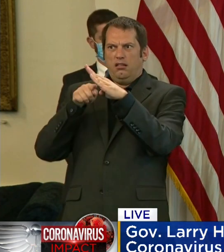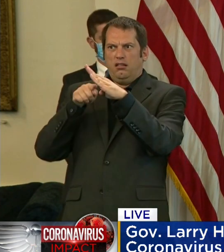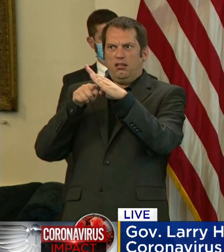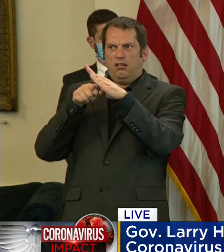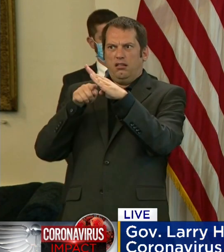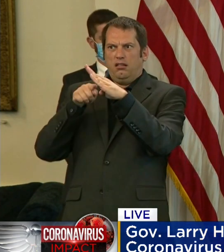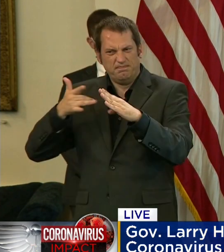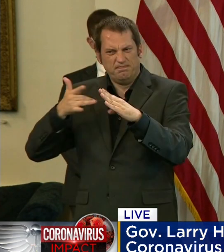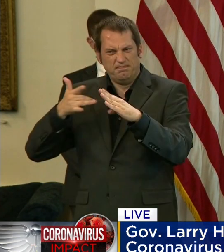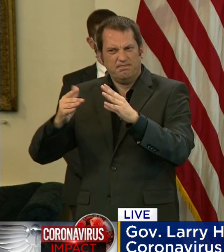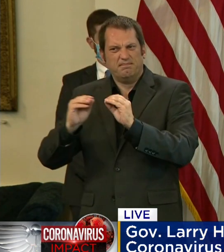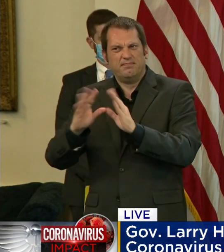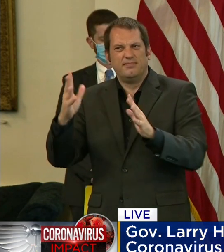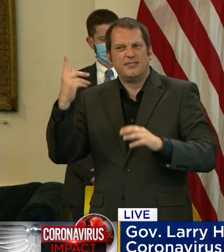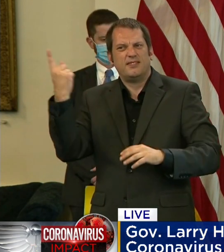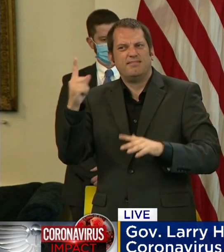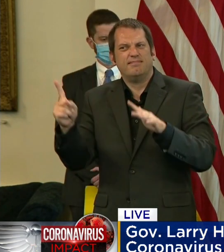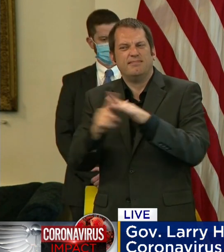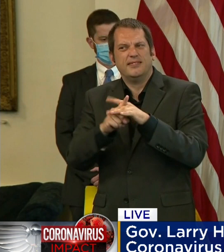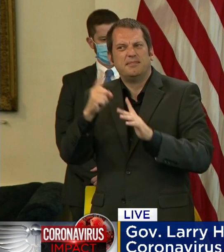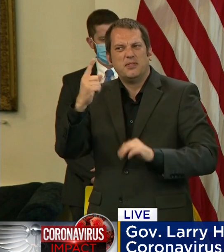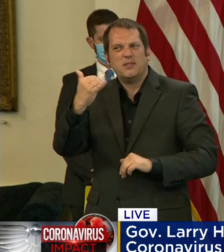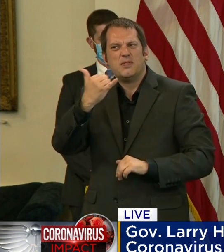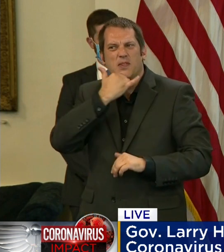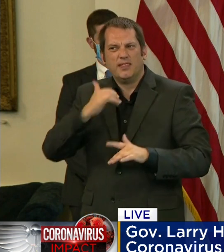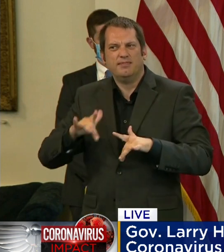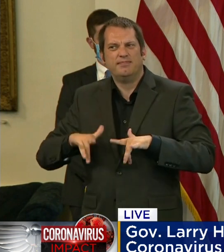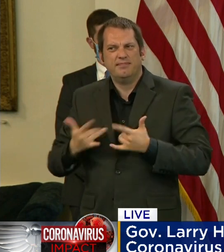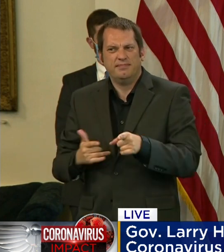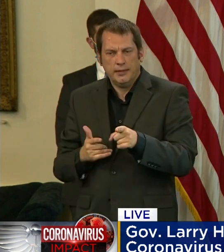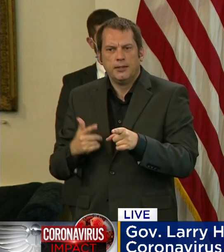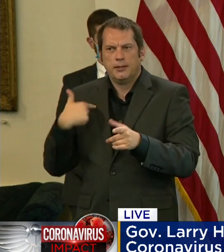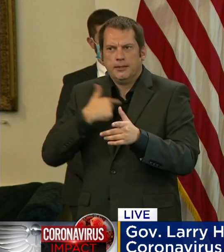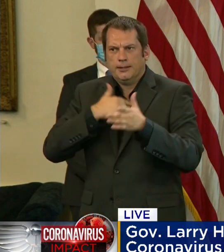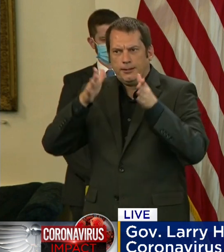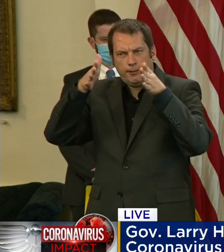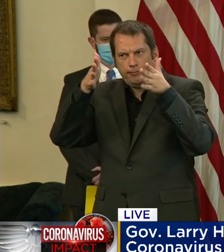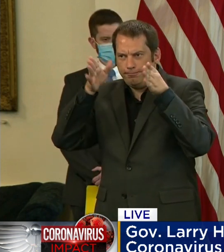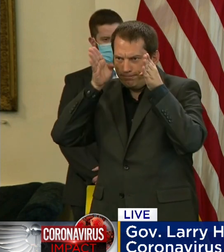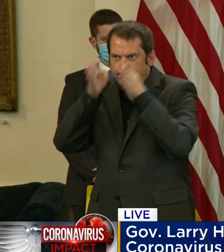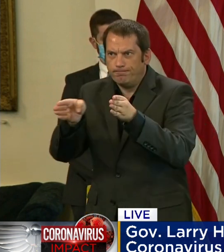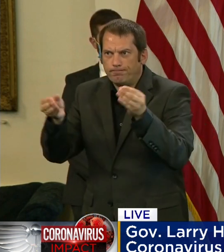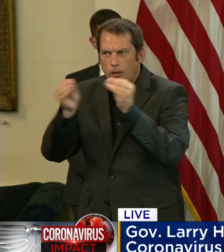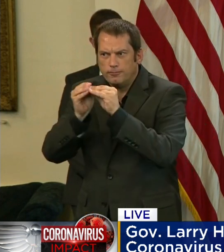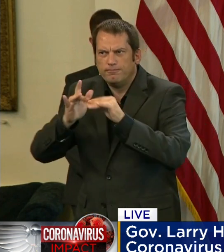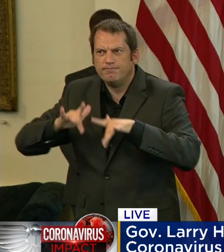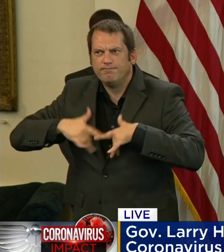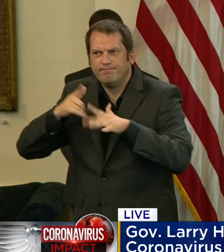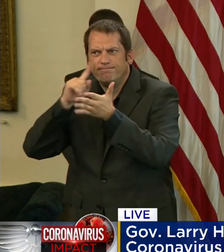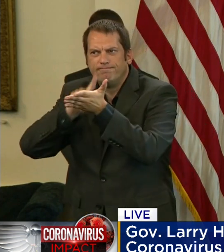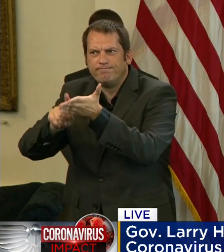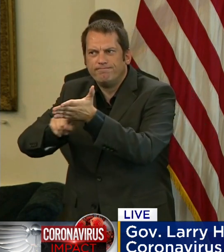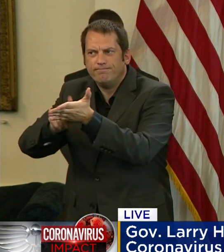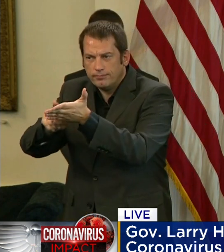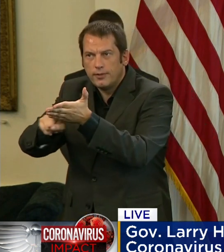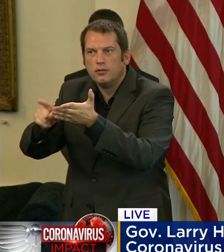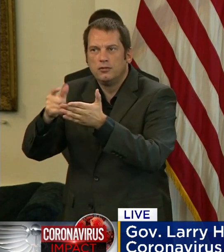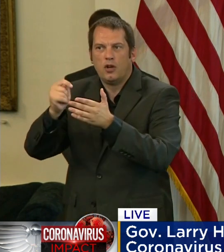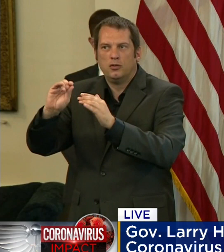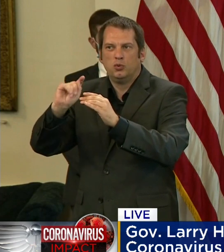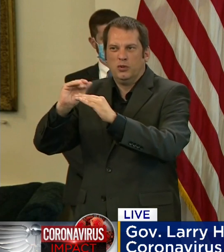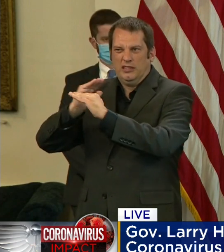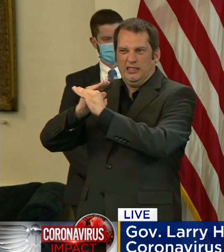our department quickly detected, reported, and blocked payment to over 47,500 fraudulently